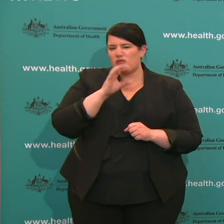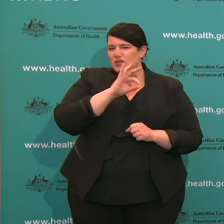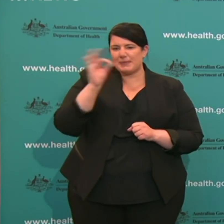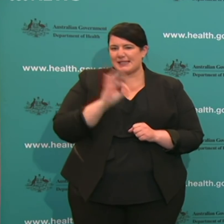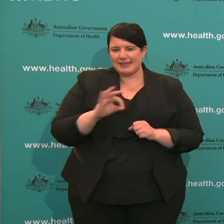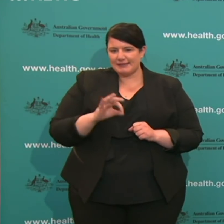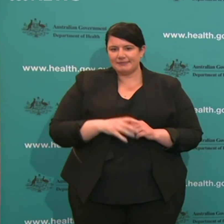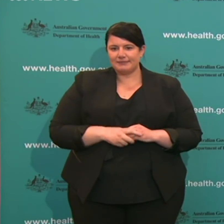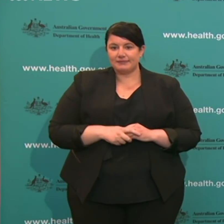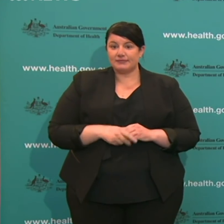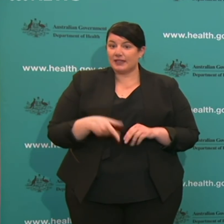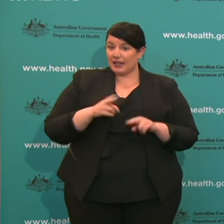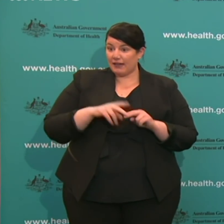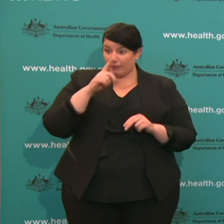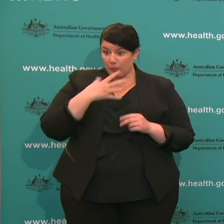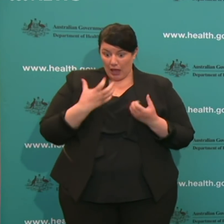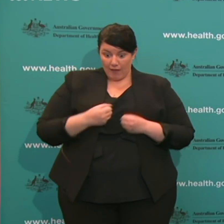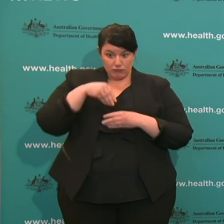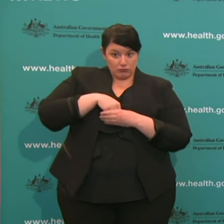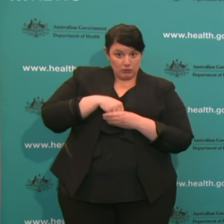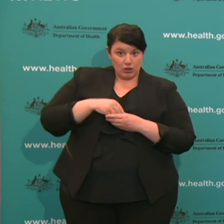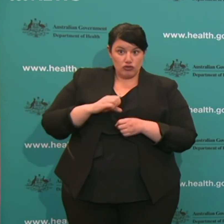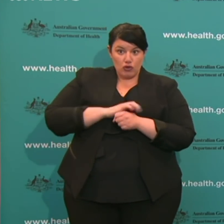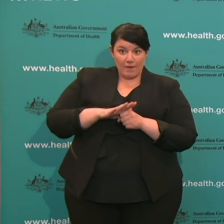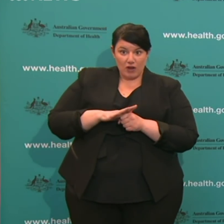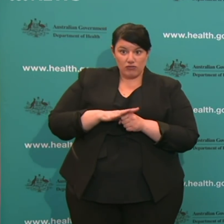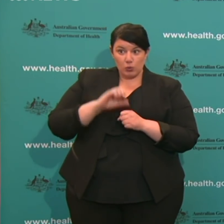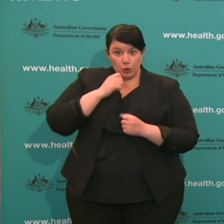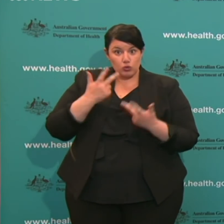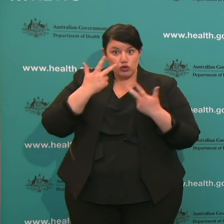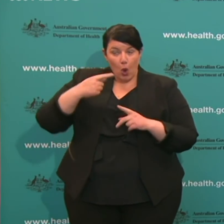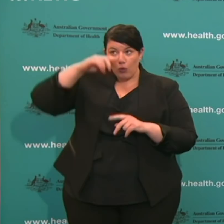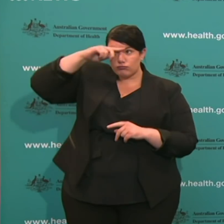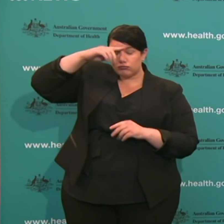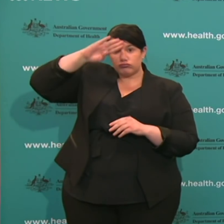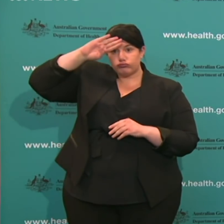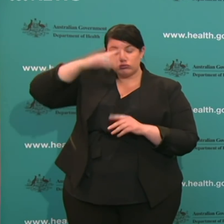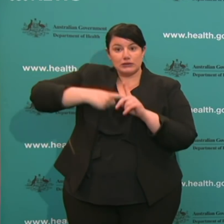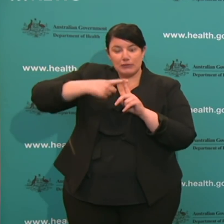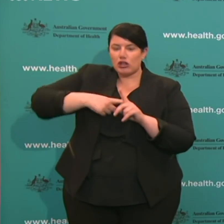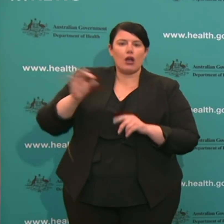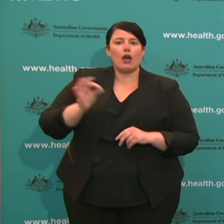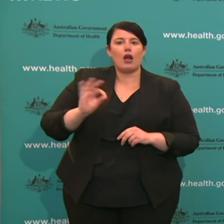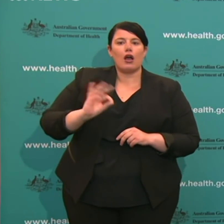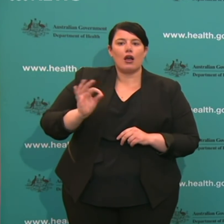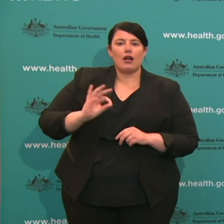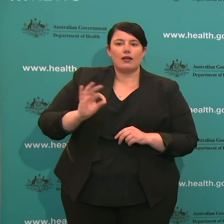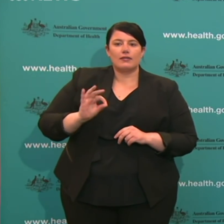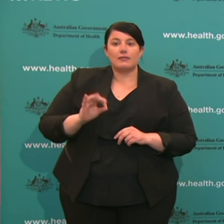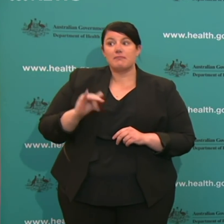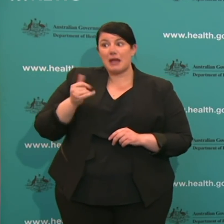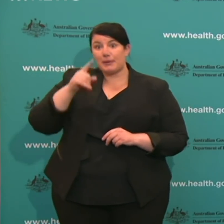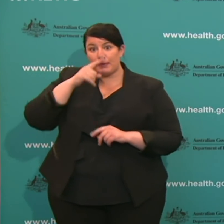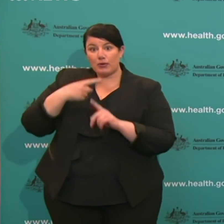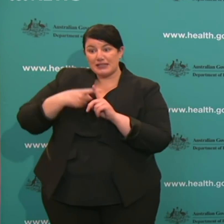not everybody with mild COVID-19 mounts a temperature, and sometimes people have temperatures for reasons